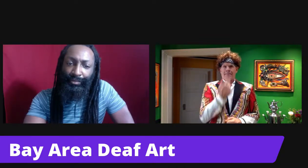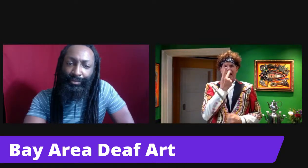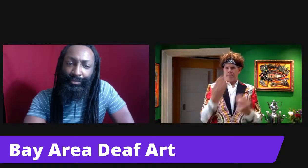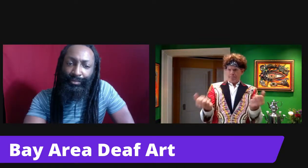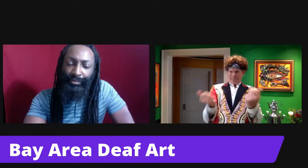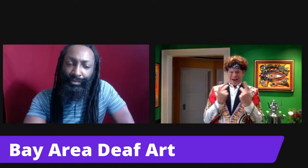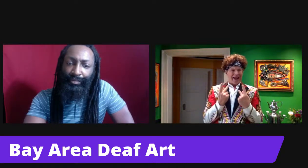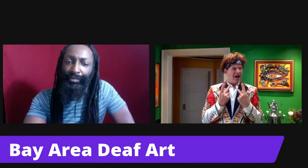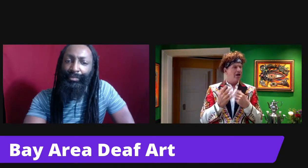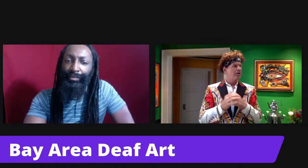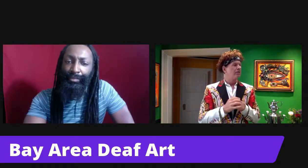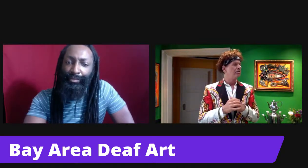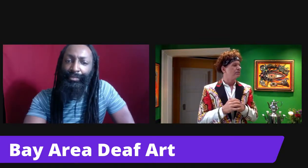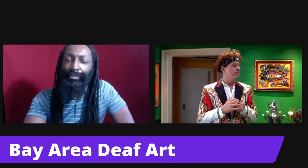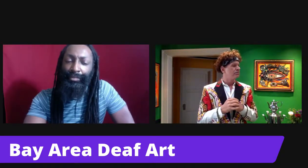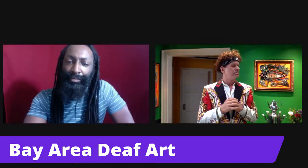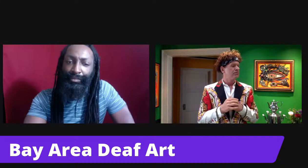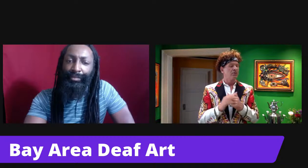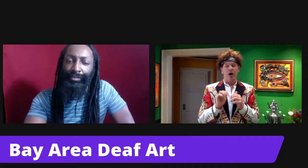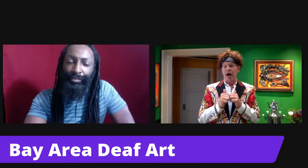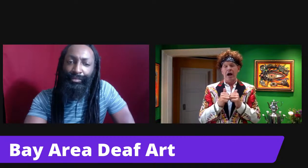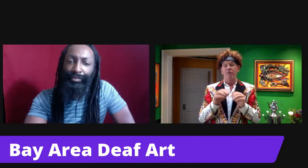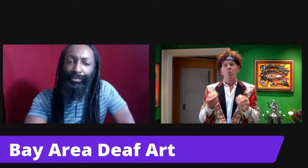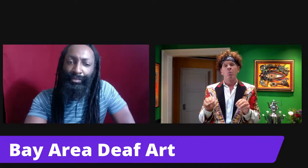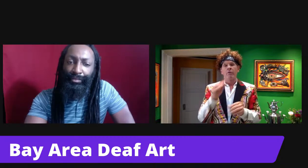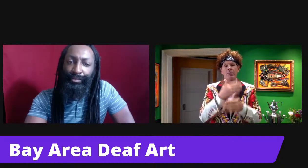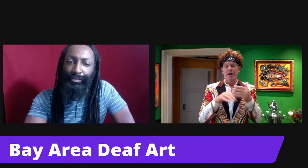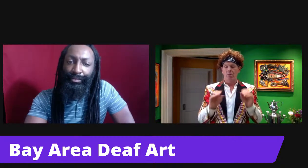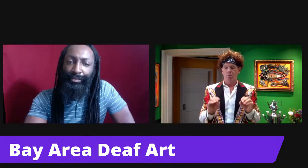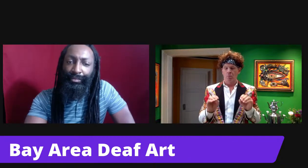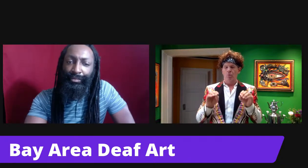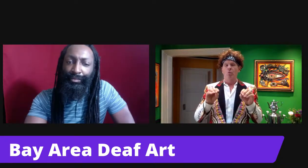You know, I was trying to, my lost soul, how could I get it back?